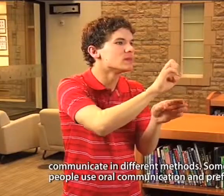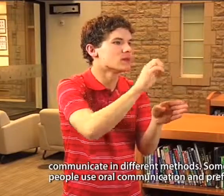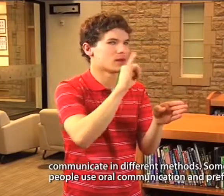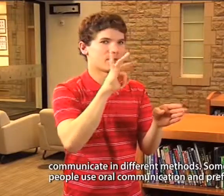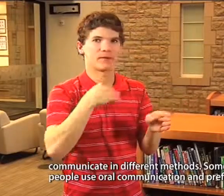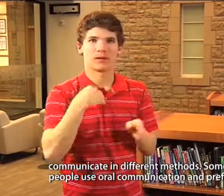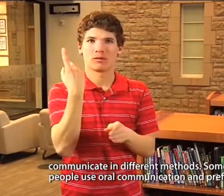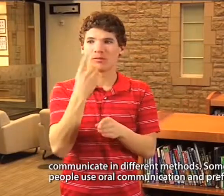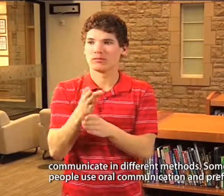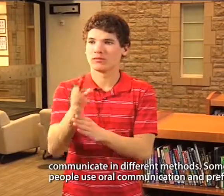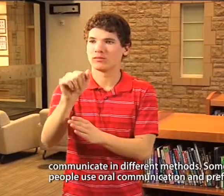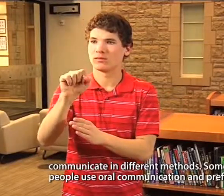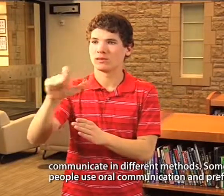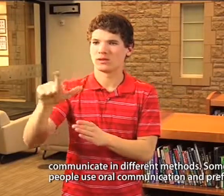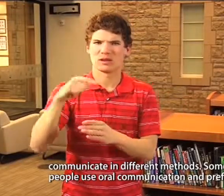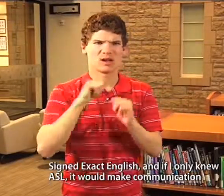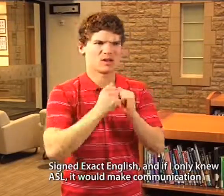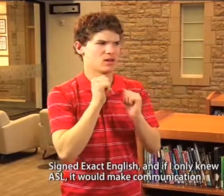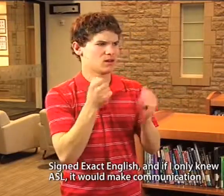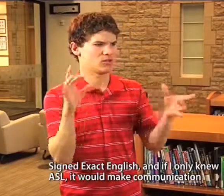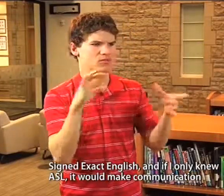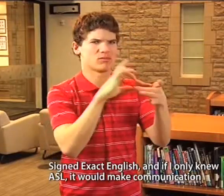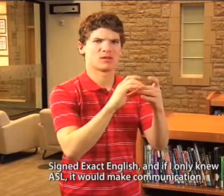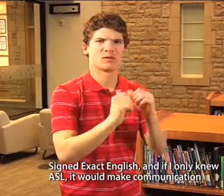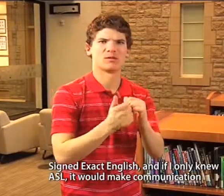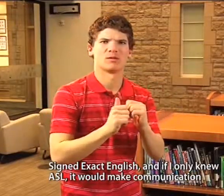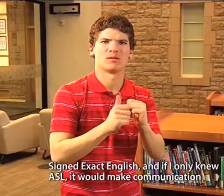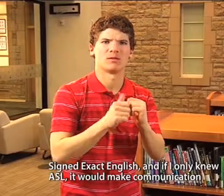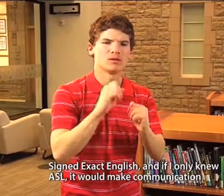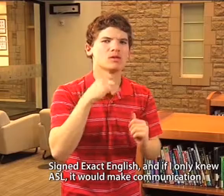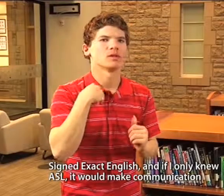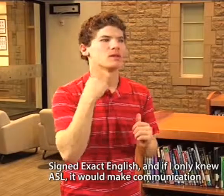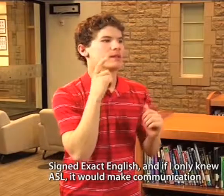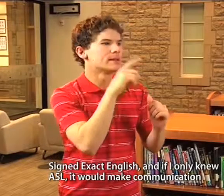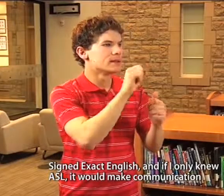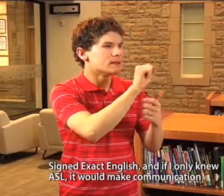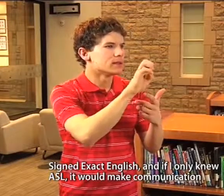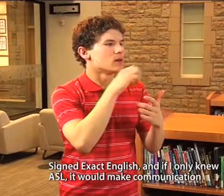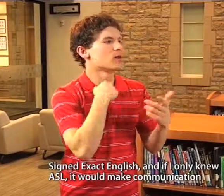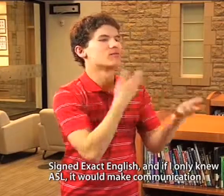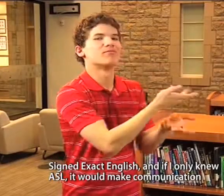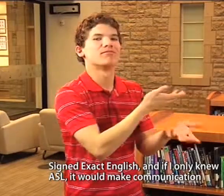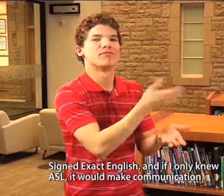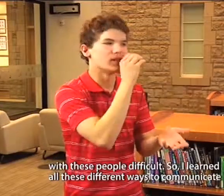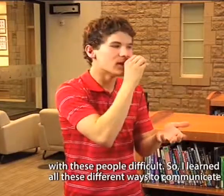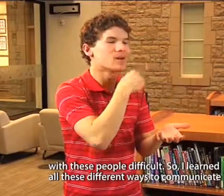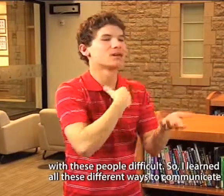Some people use oral communication and prefer signed exact English, and if I only knew ASL, it would make communication with these people